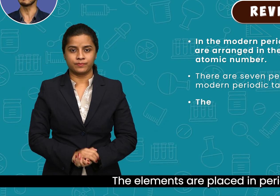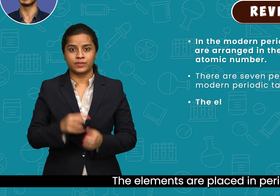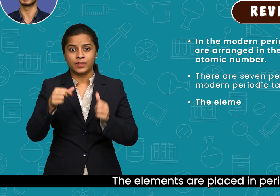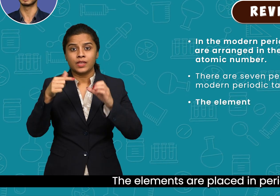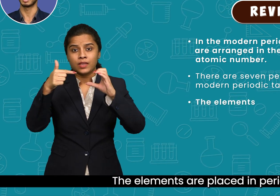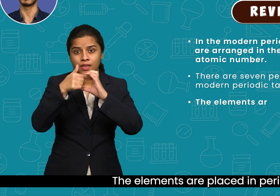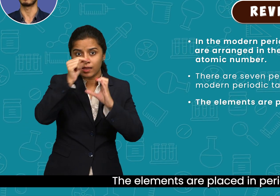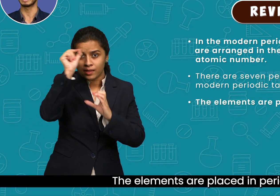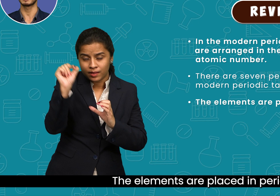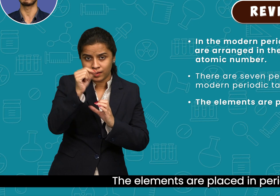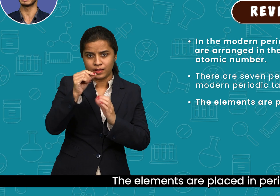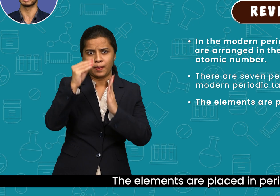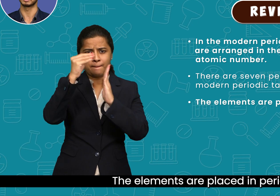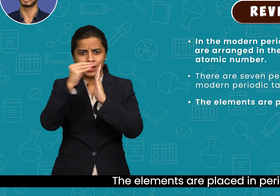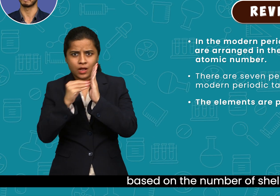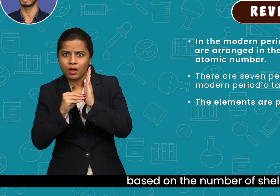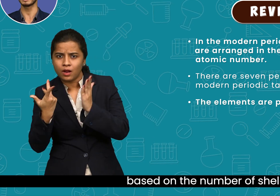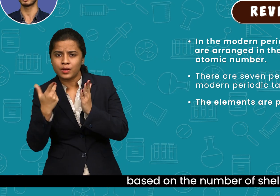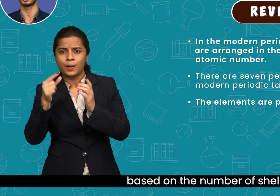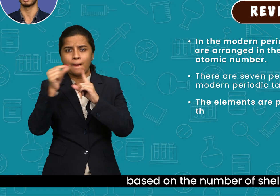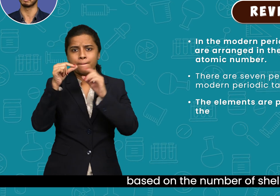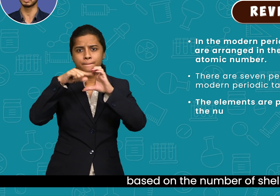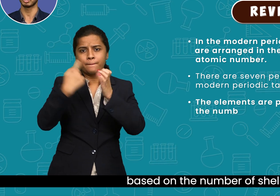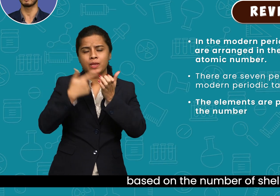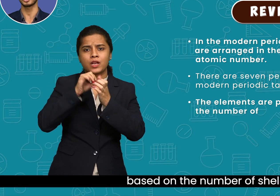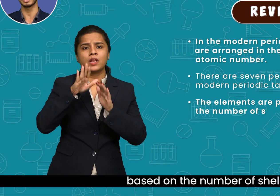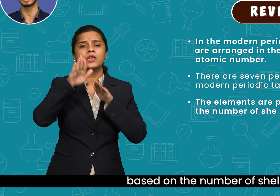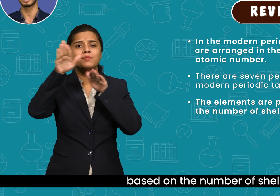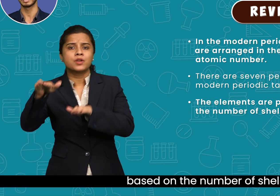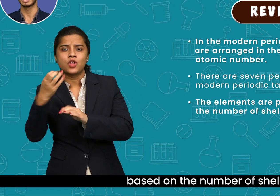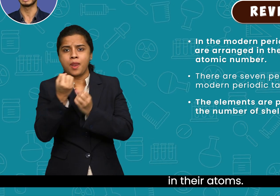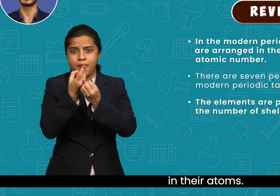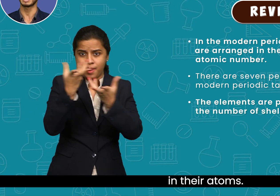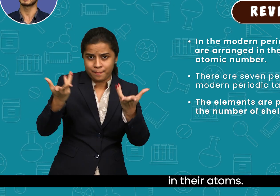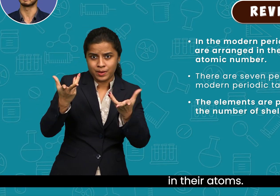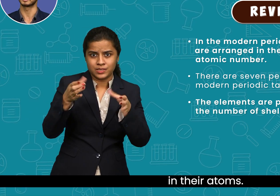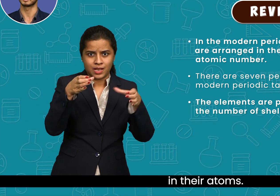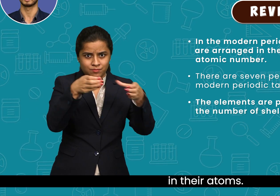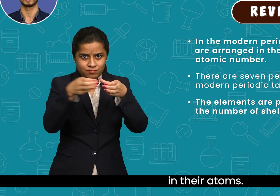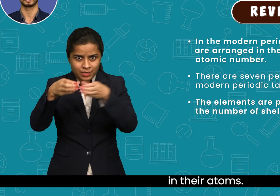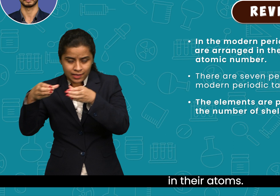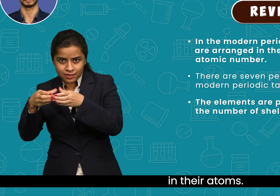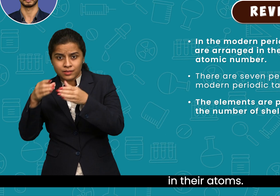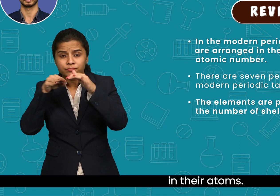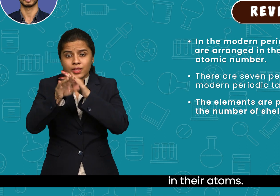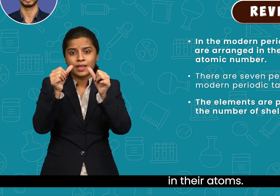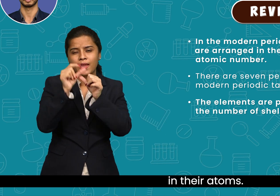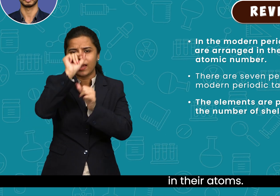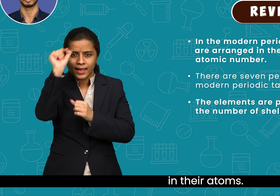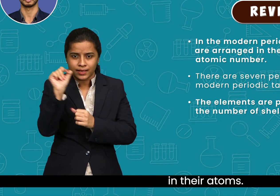The elements are placed in periods based on the numbers of shells in their atoms.